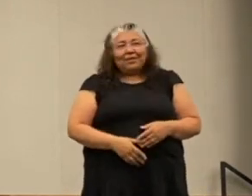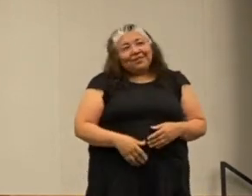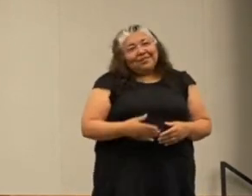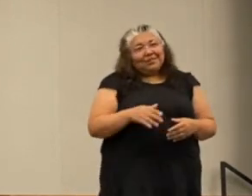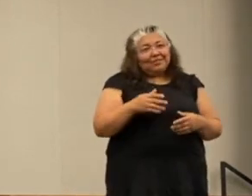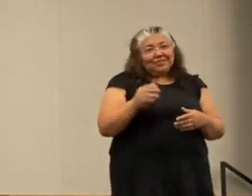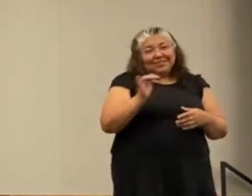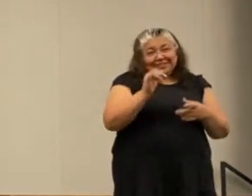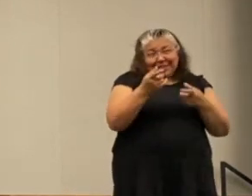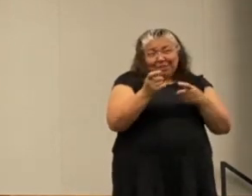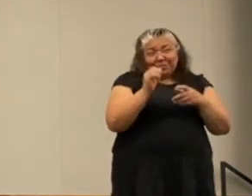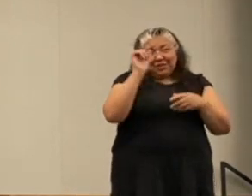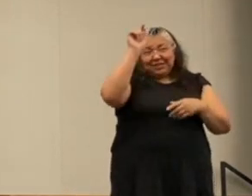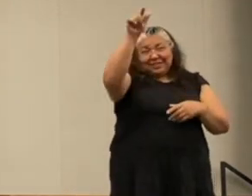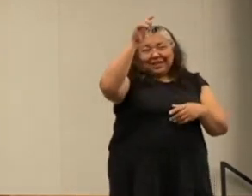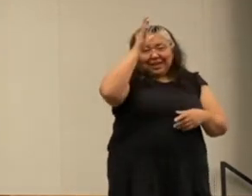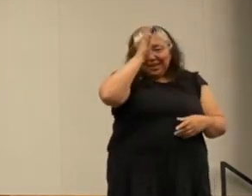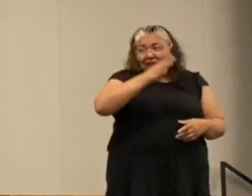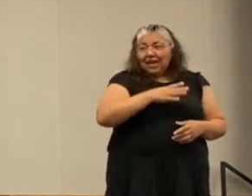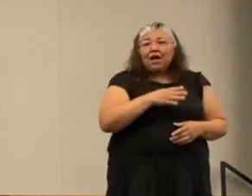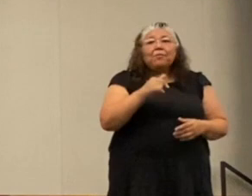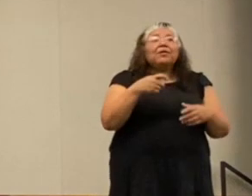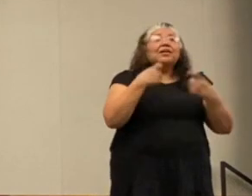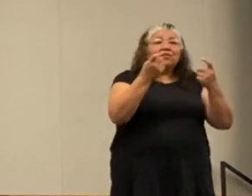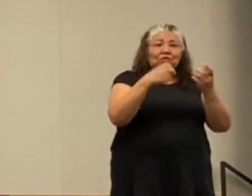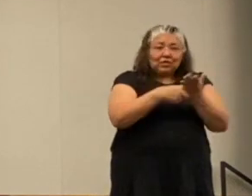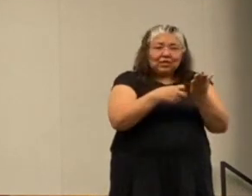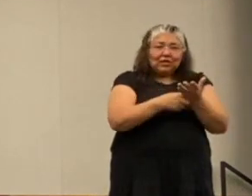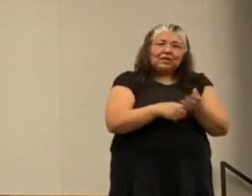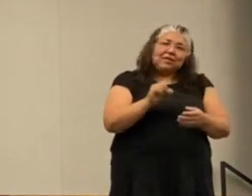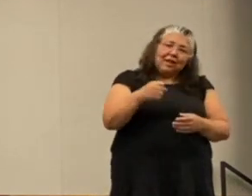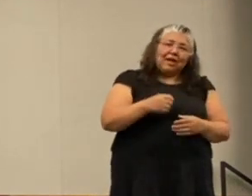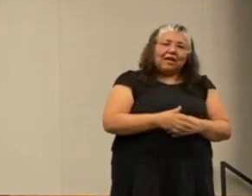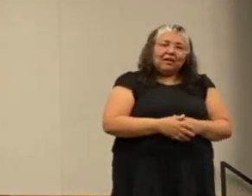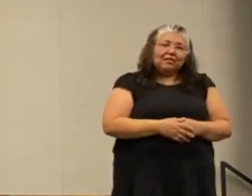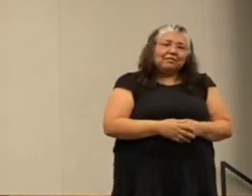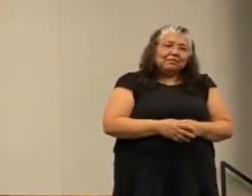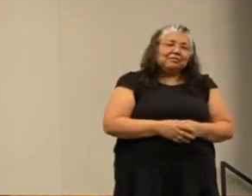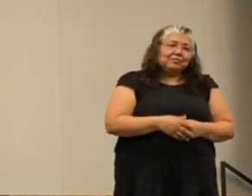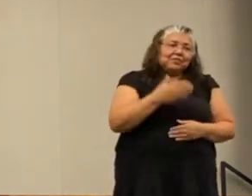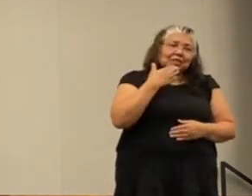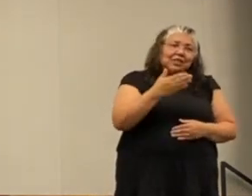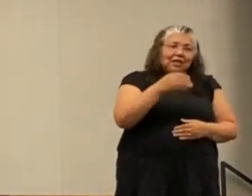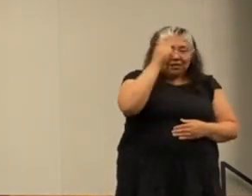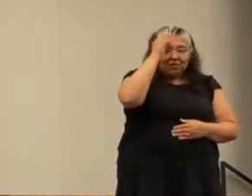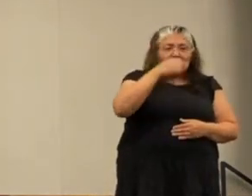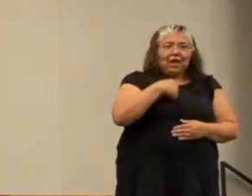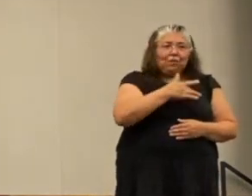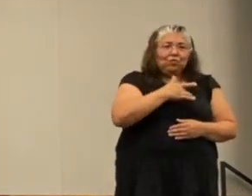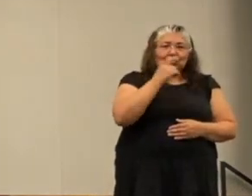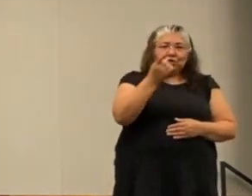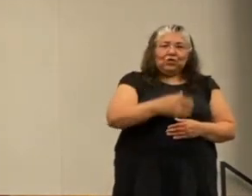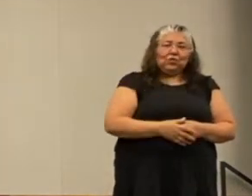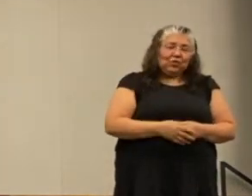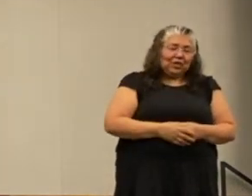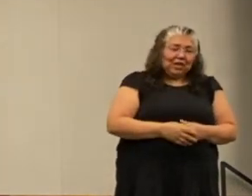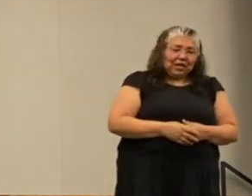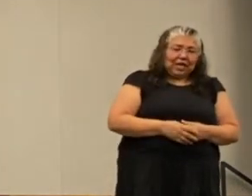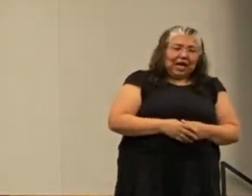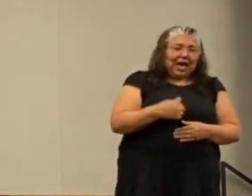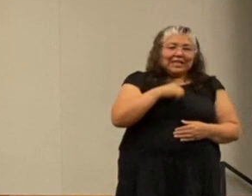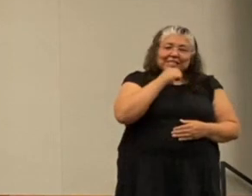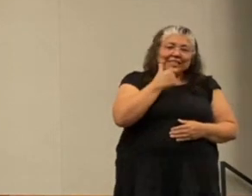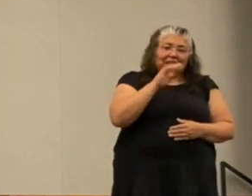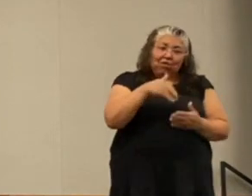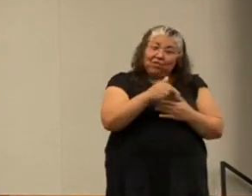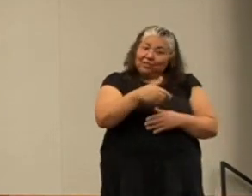guy. And so he says, hey, I'm going to give you a ticket. And I was like, yeah, well deserved. Thank you, sir. I appreciate you. I didn't say